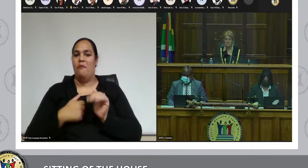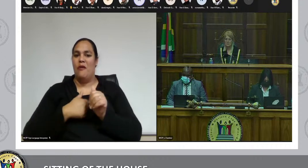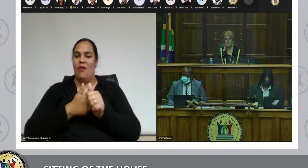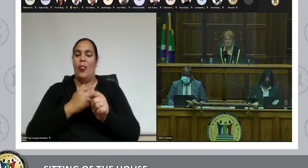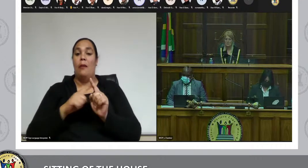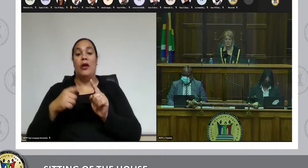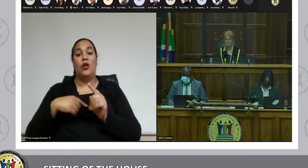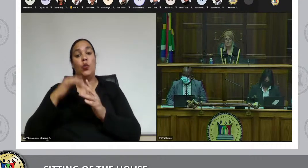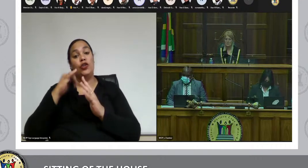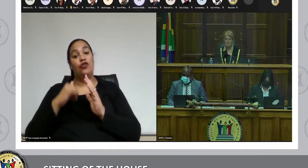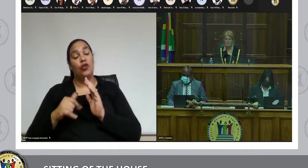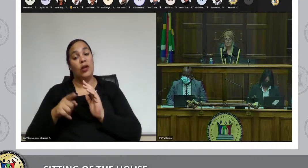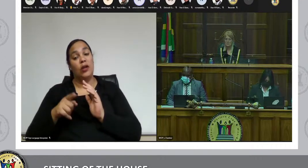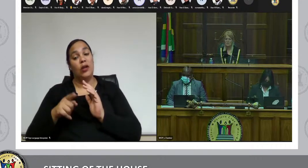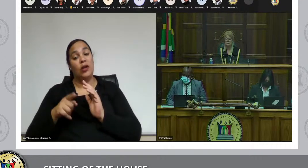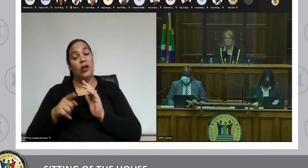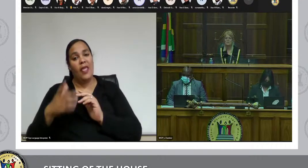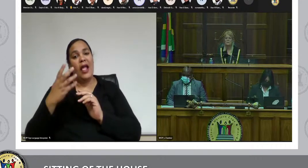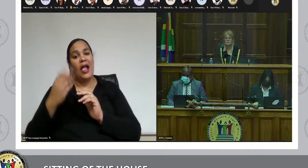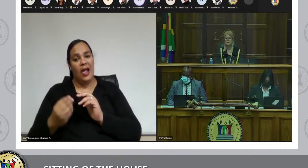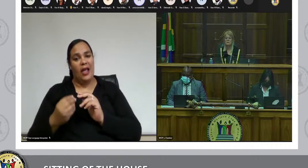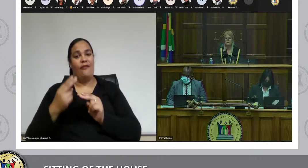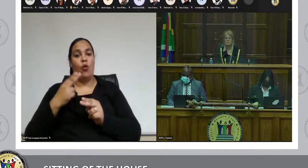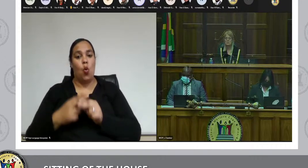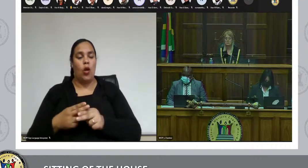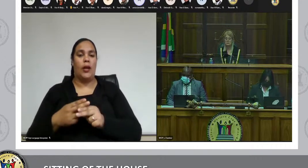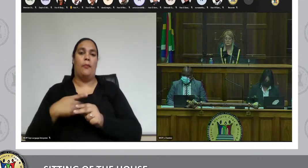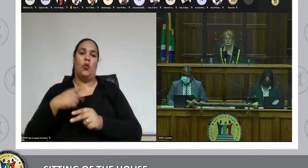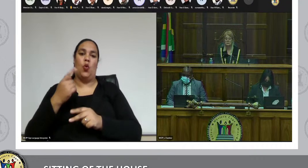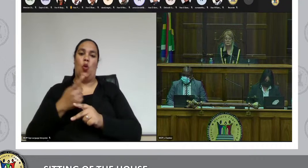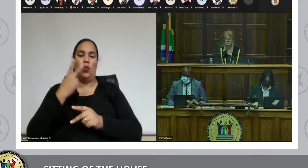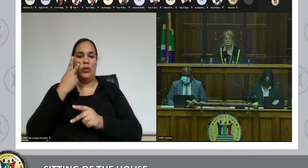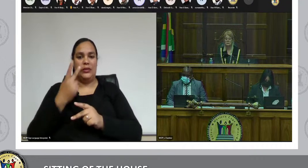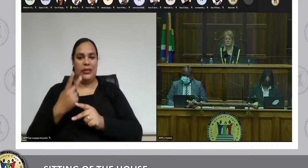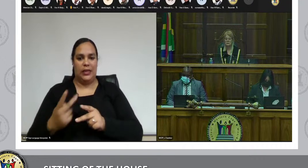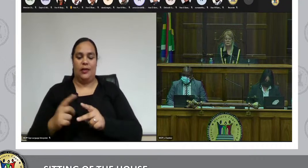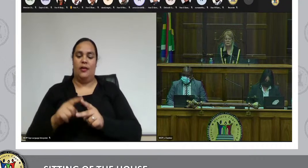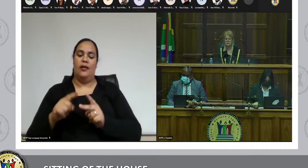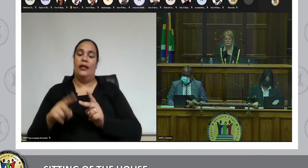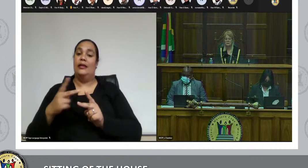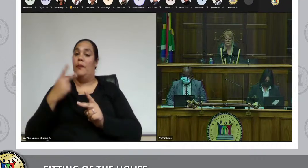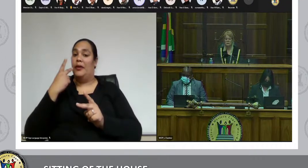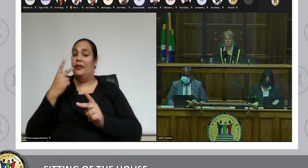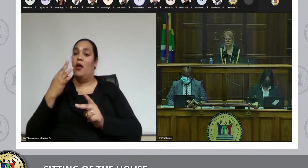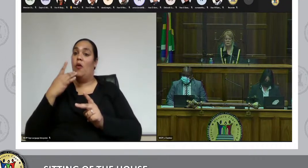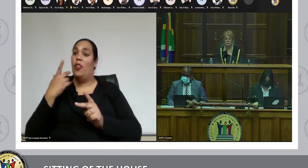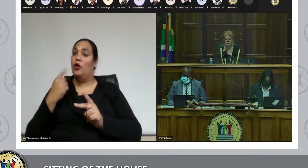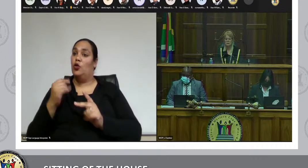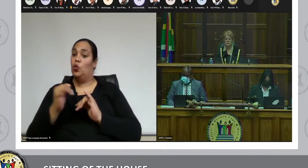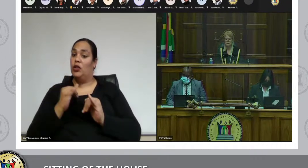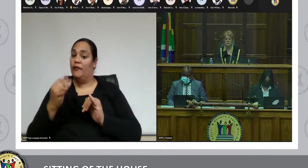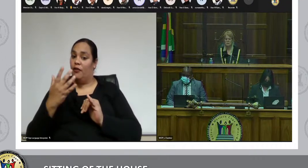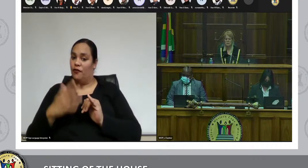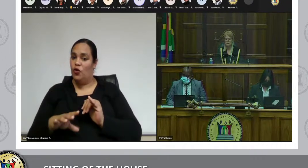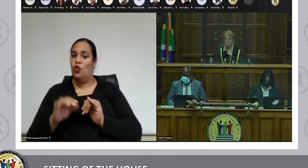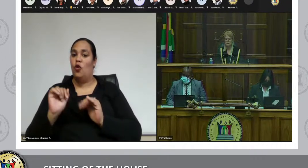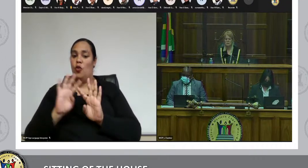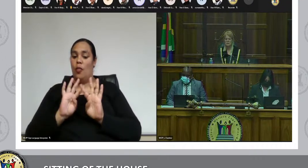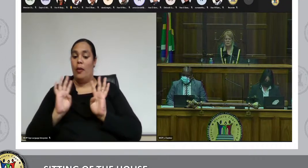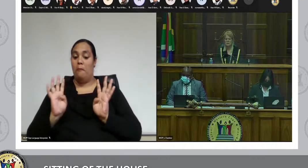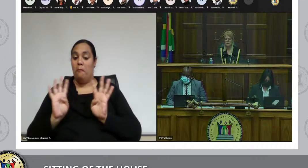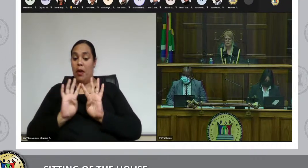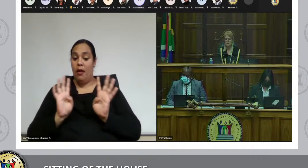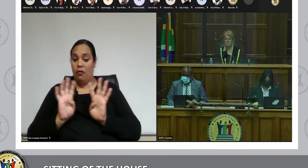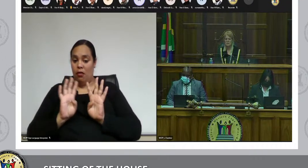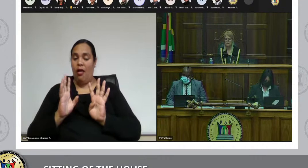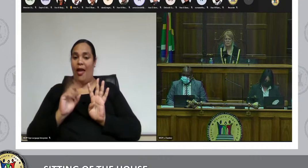that there's quorums. We check that when they've done the interview, that the panel consists